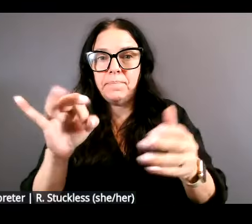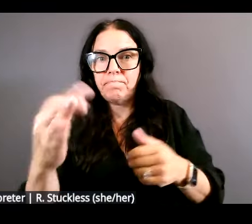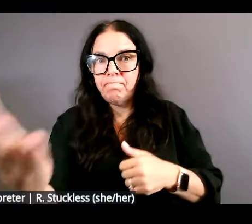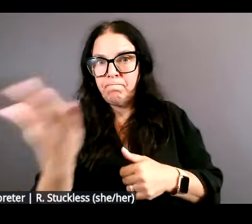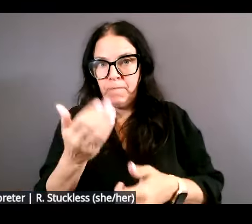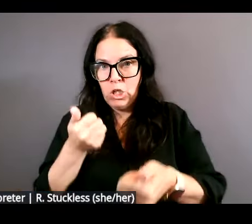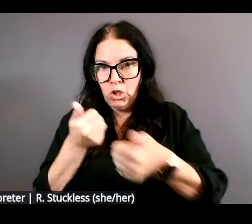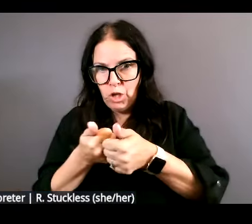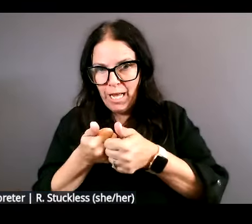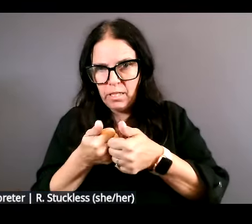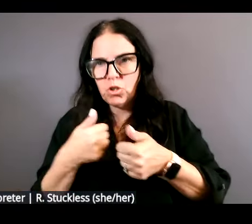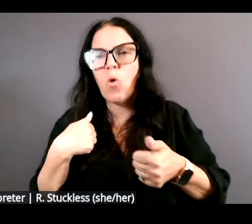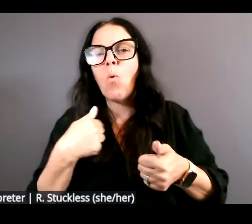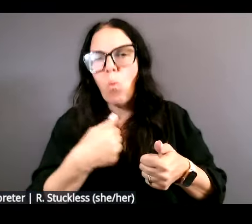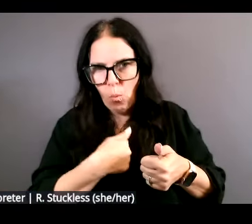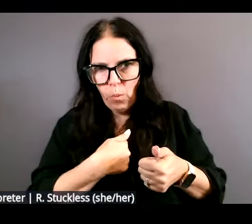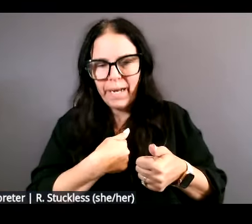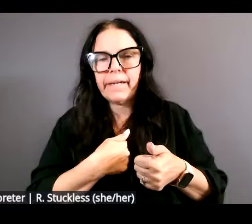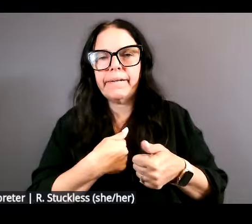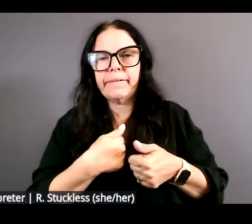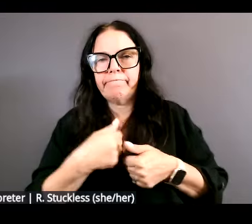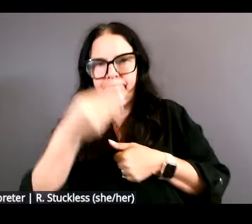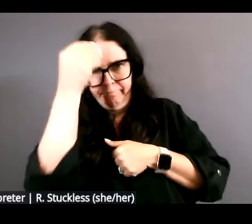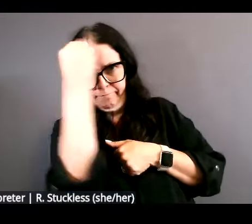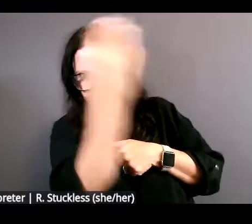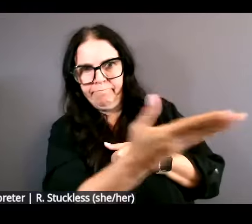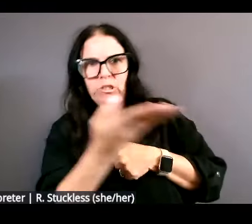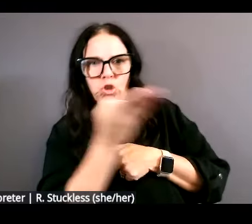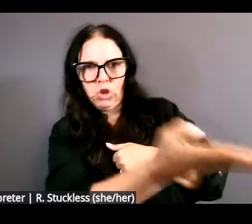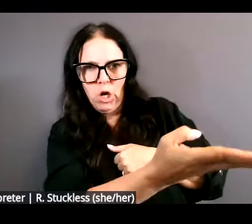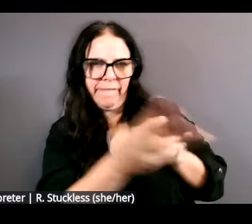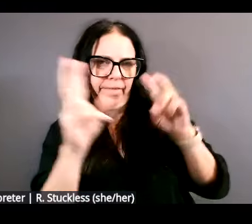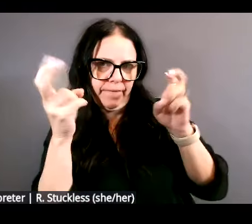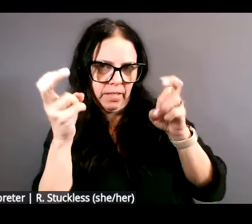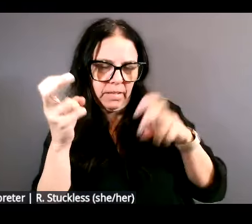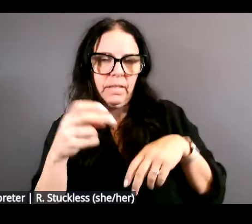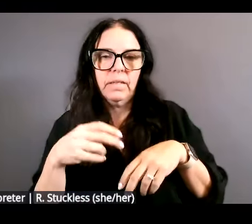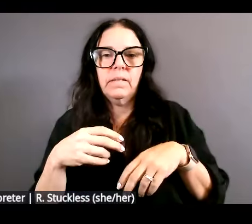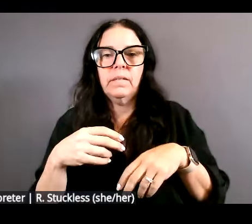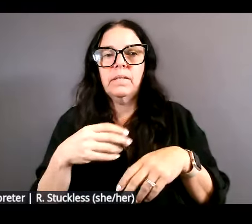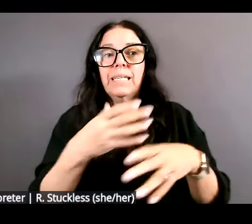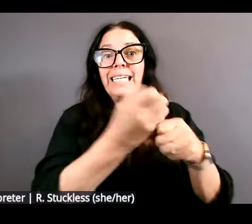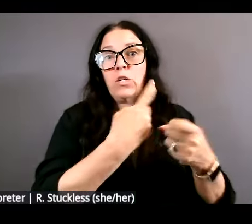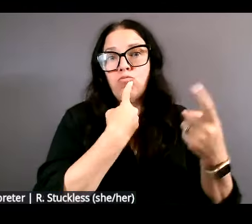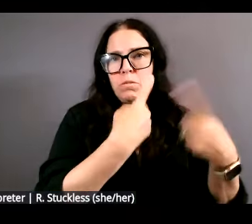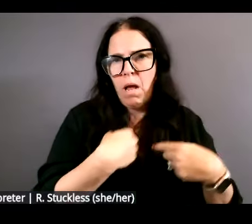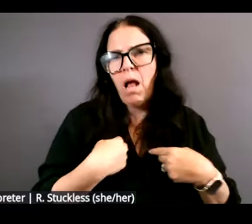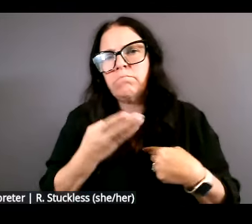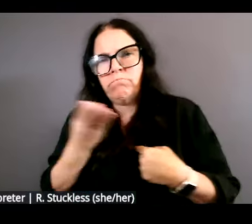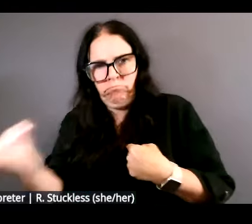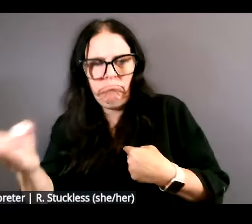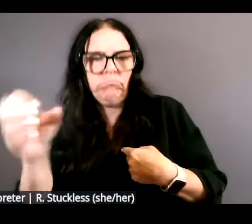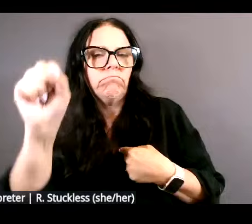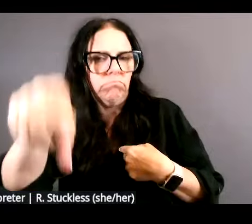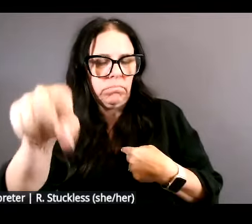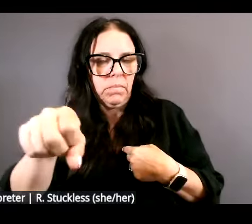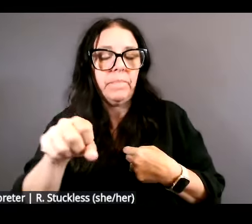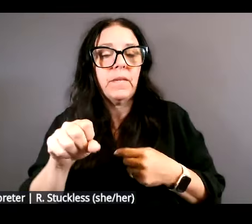think we are very good at serving the challenge on the opposing side, and we're very good at serving responses. Where things have really